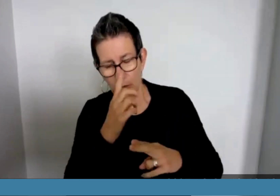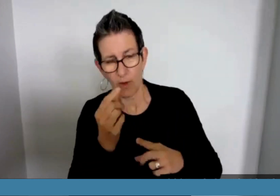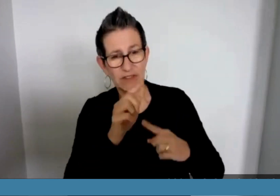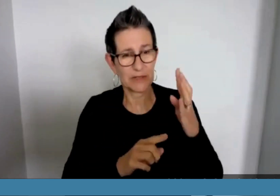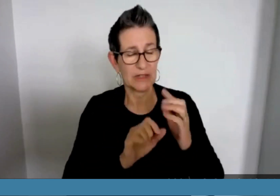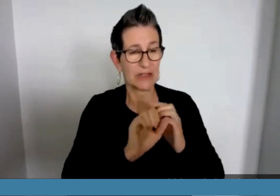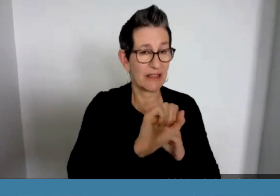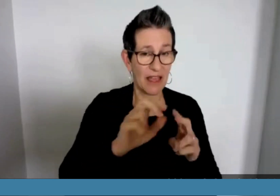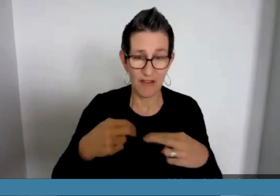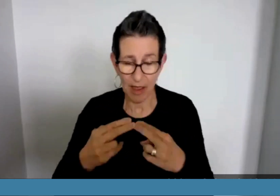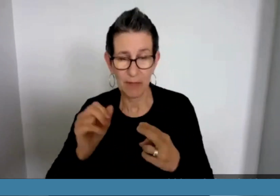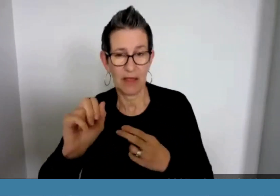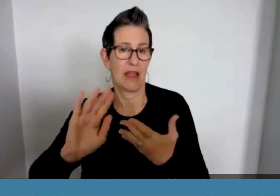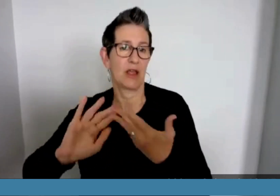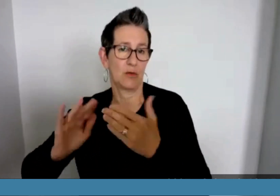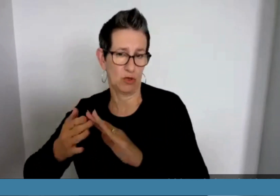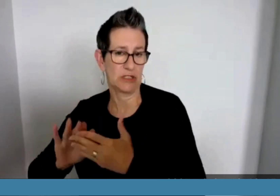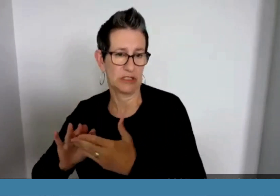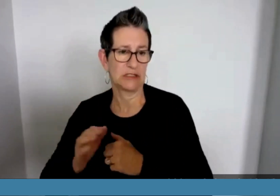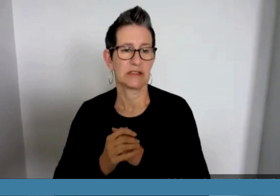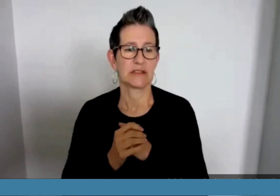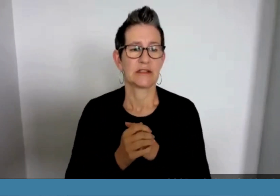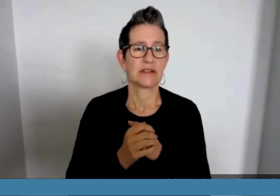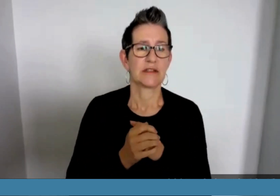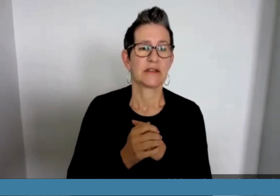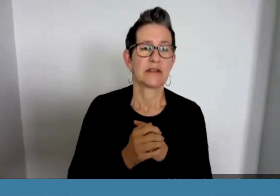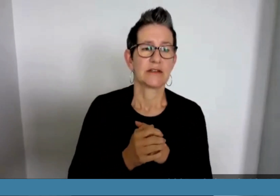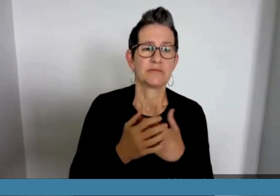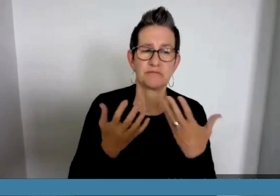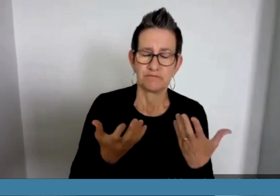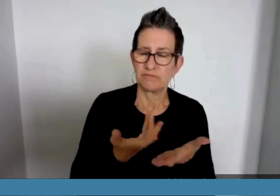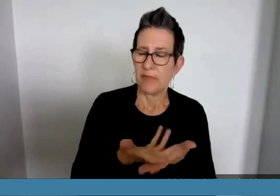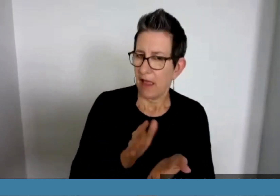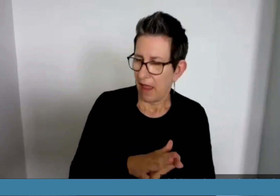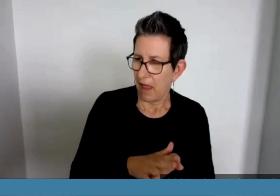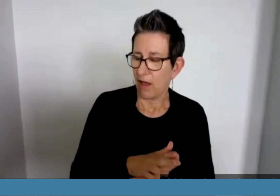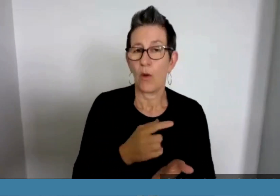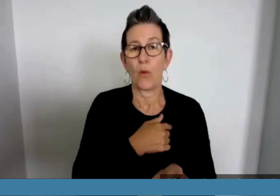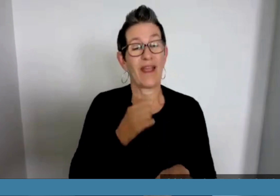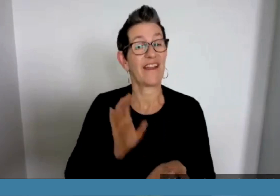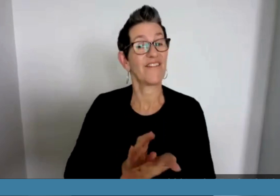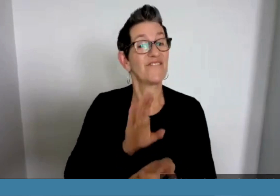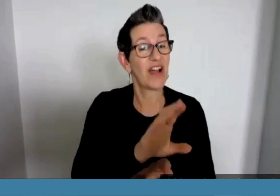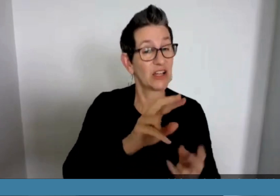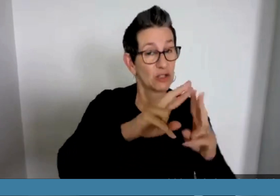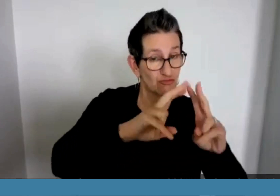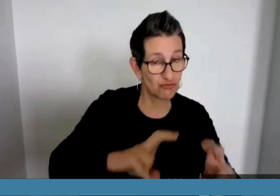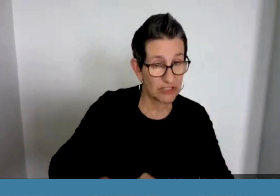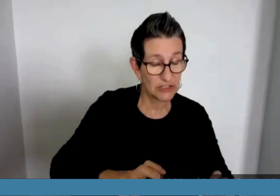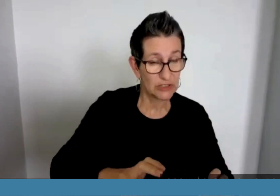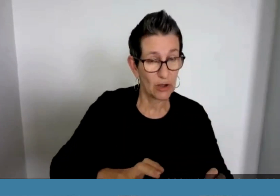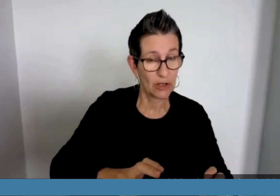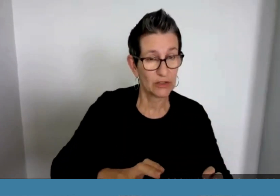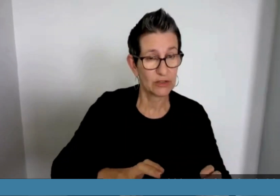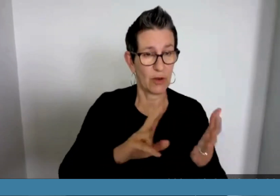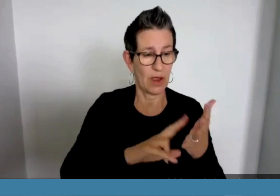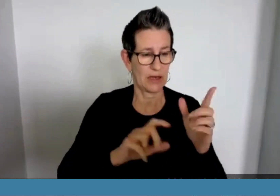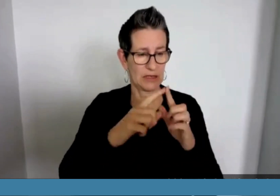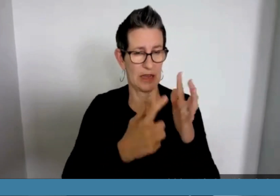and their communities. So we do this by funding research that is informed by the NDRP research